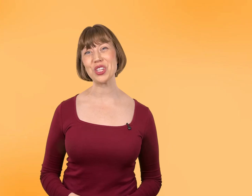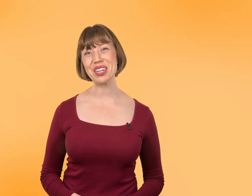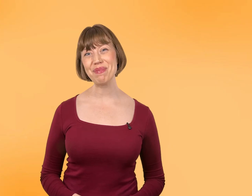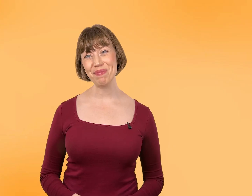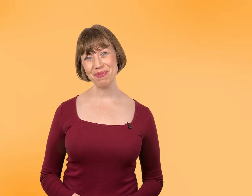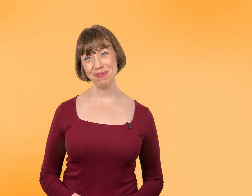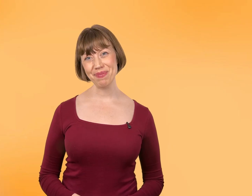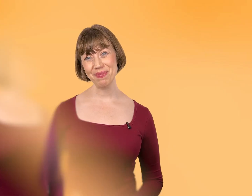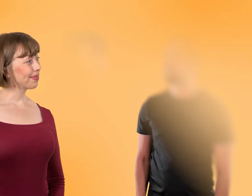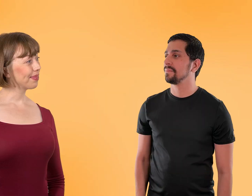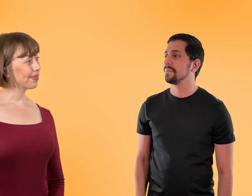portion.